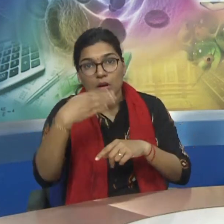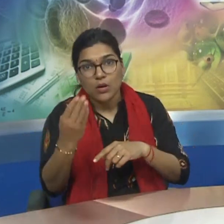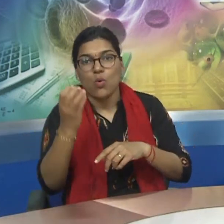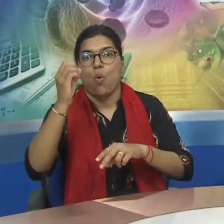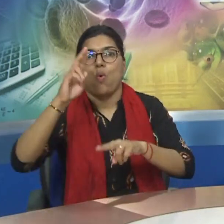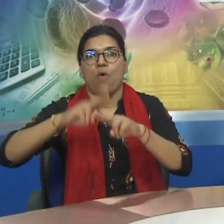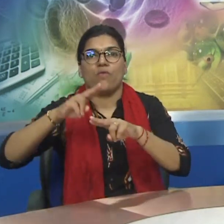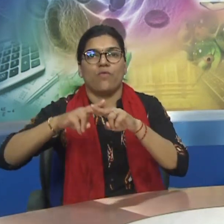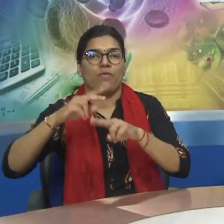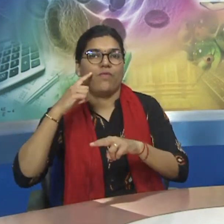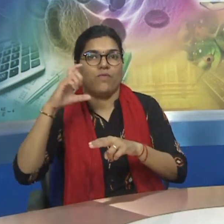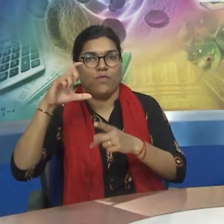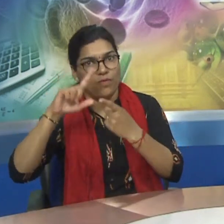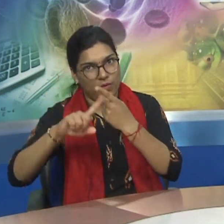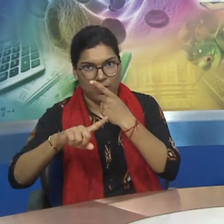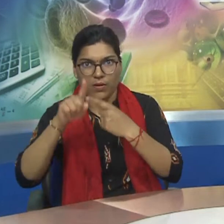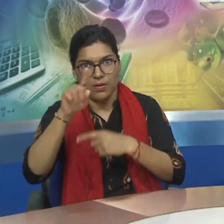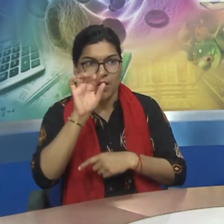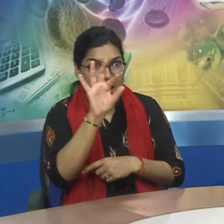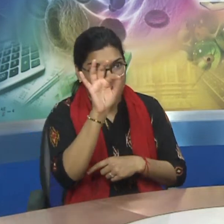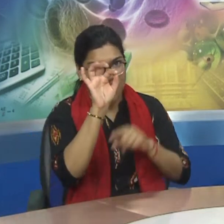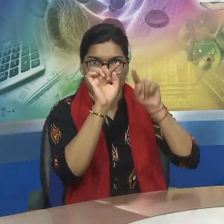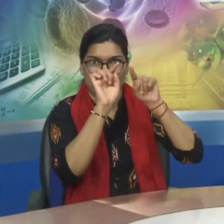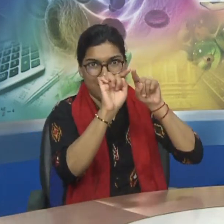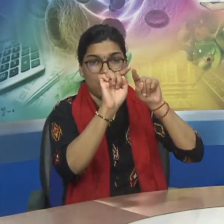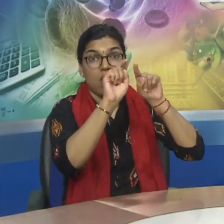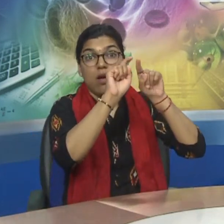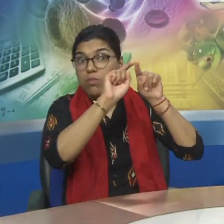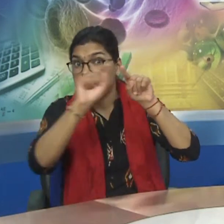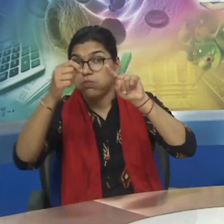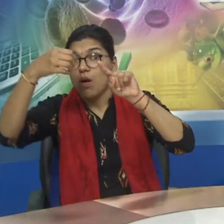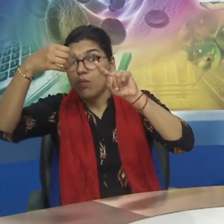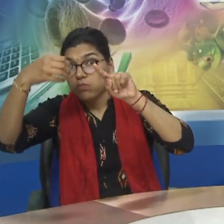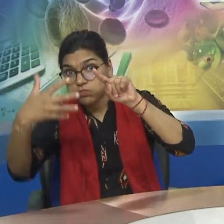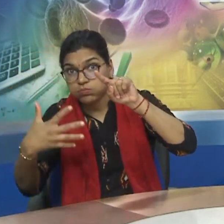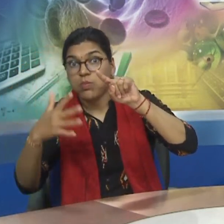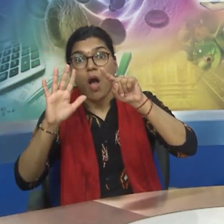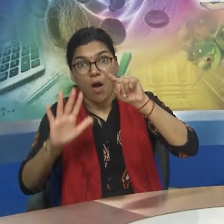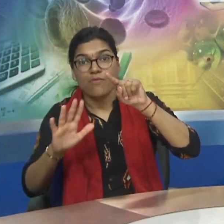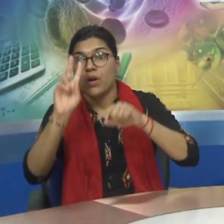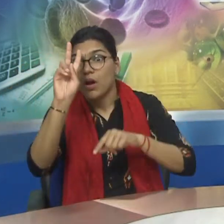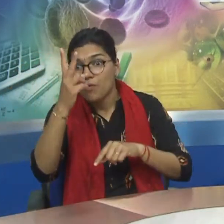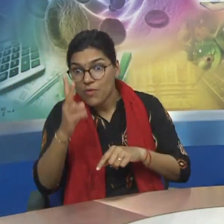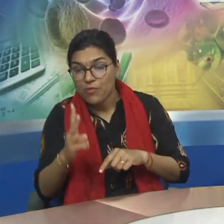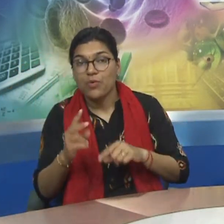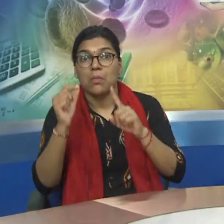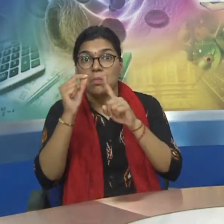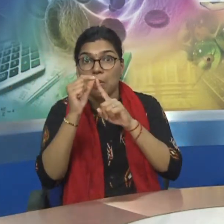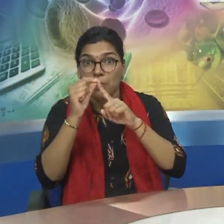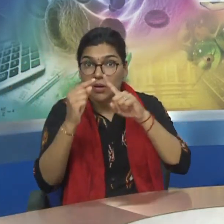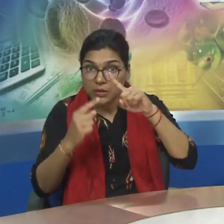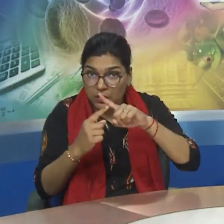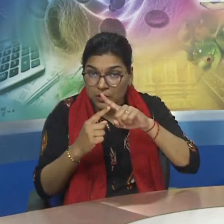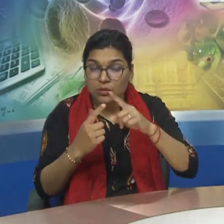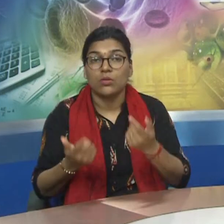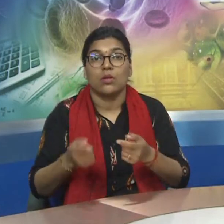There you need to see the word Microsoft. When you will click on that button, you will see another